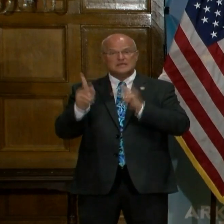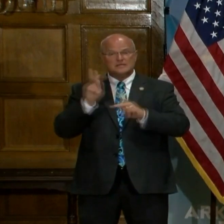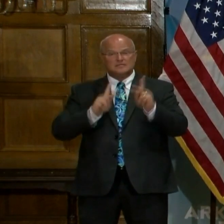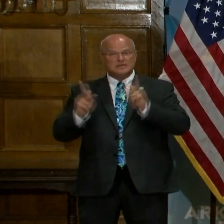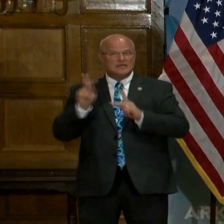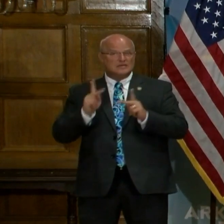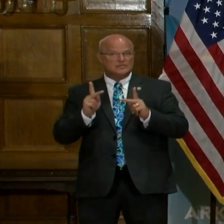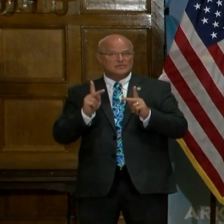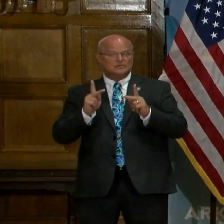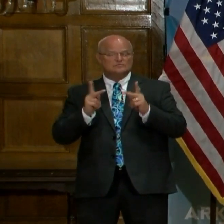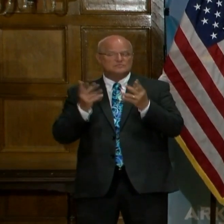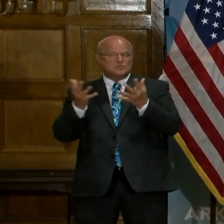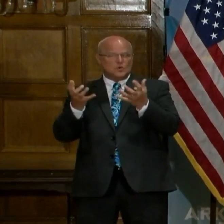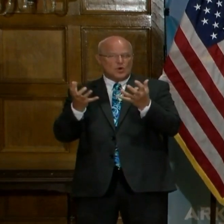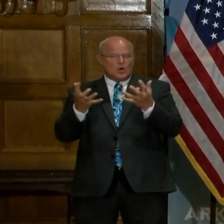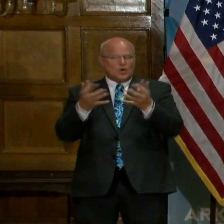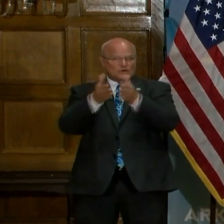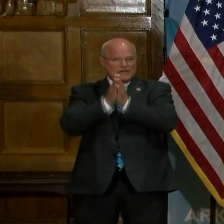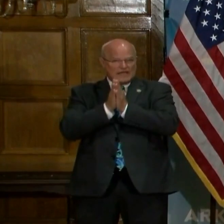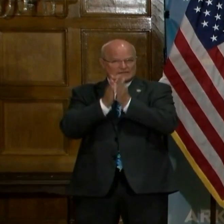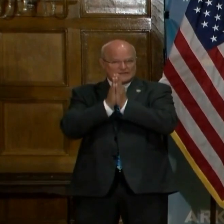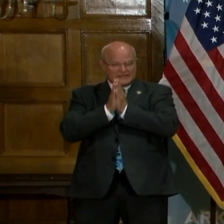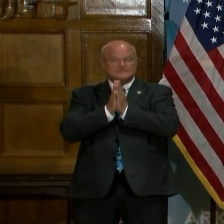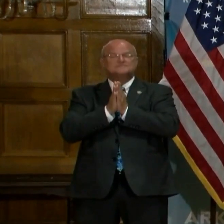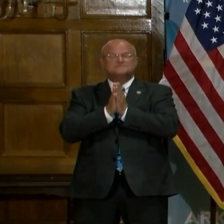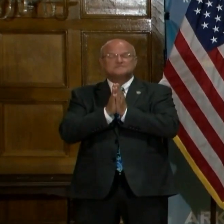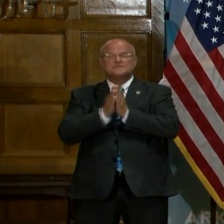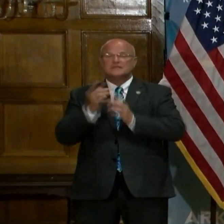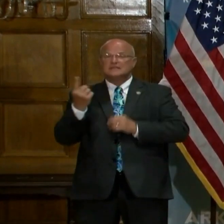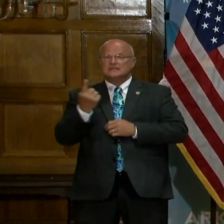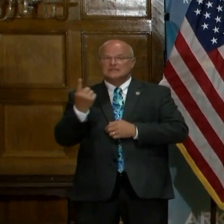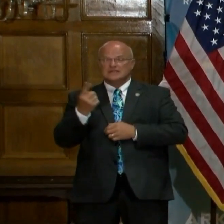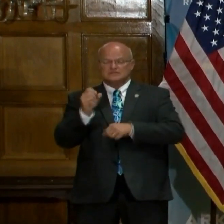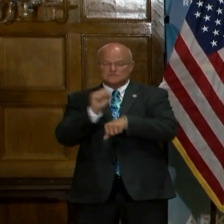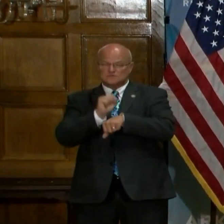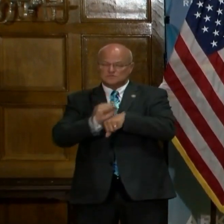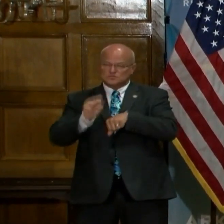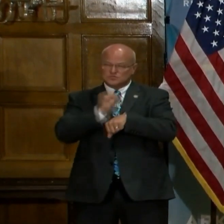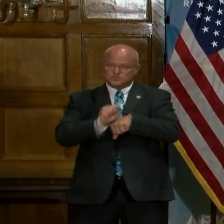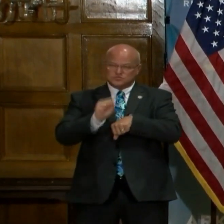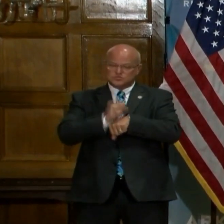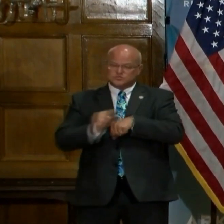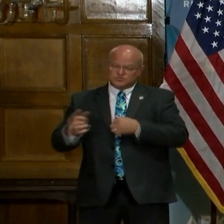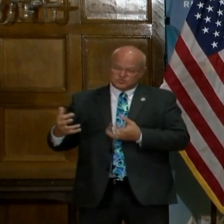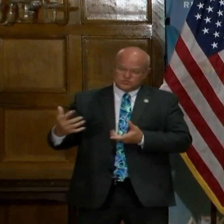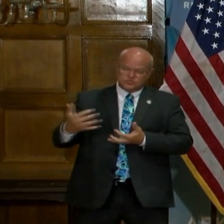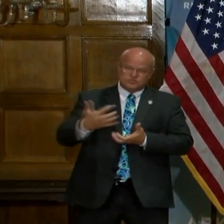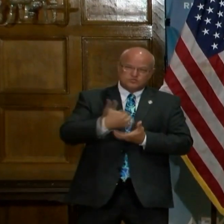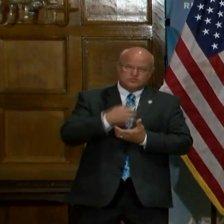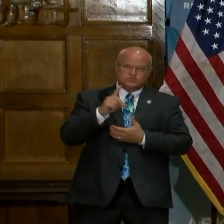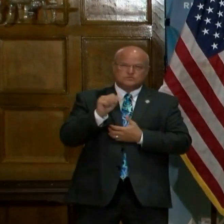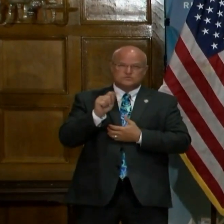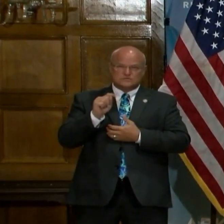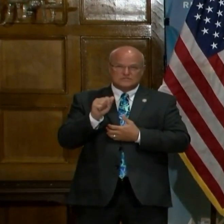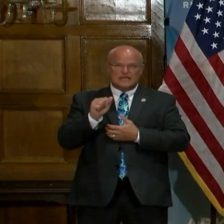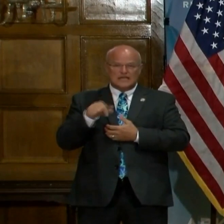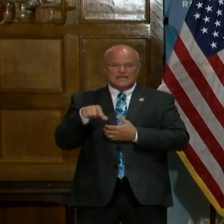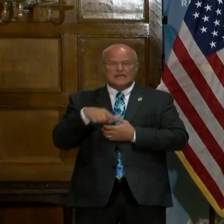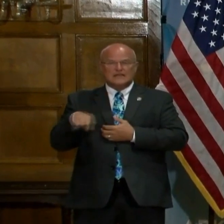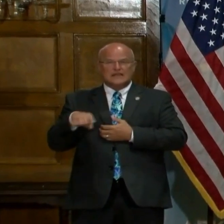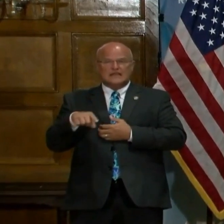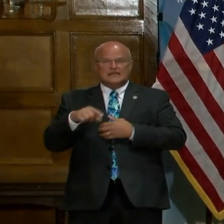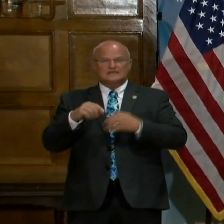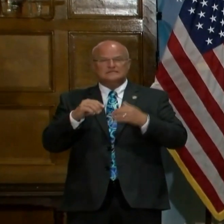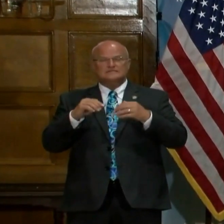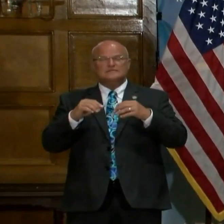municipalities in Arkansas has asked for. It is something that they've worked on. They've accumulated the data. They've got the where